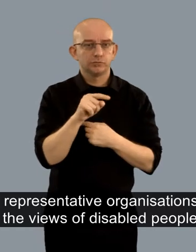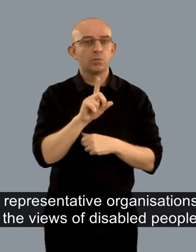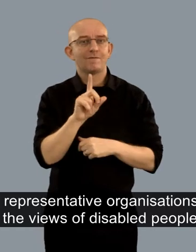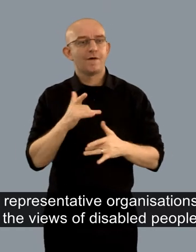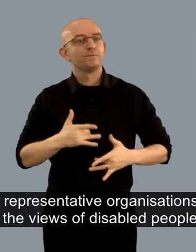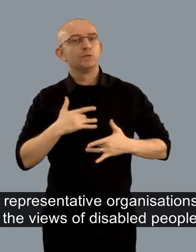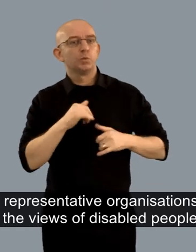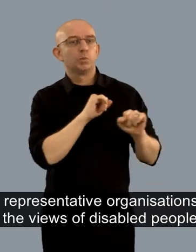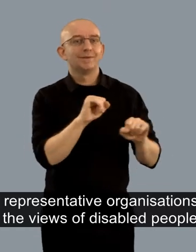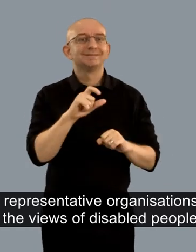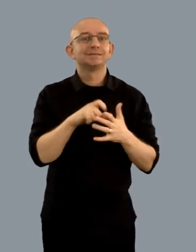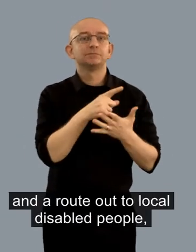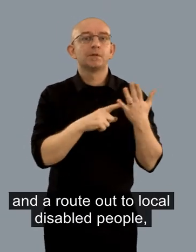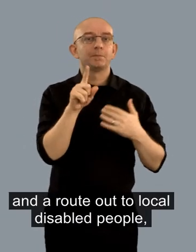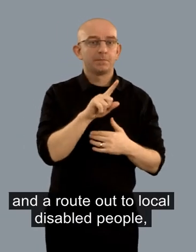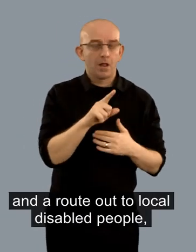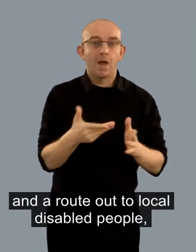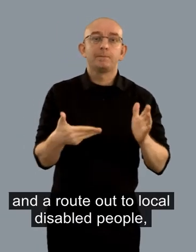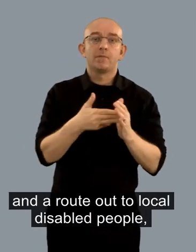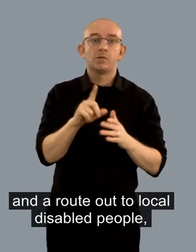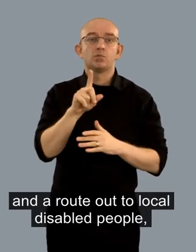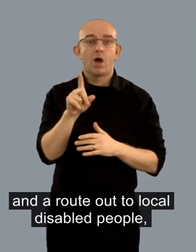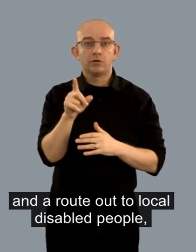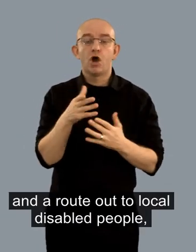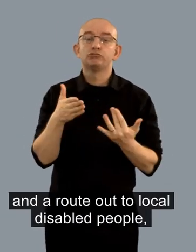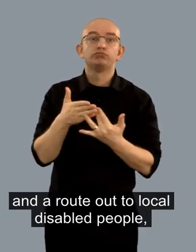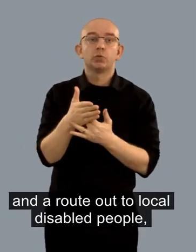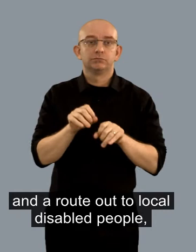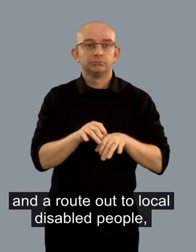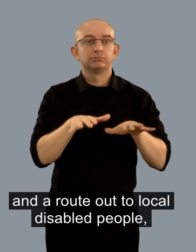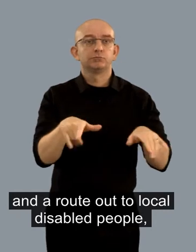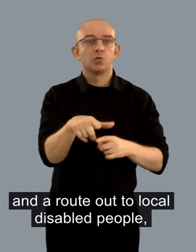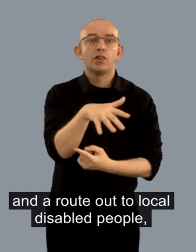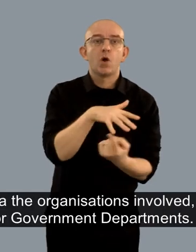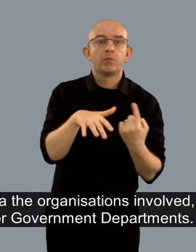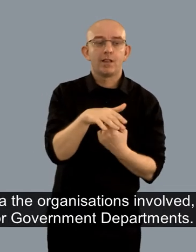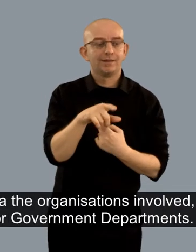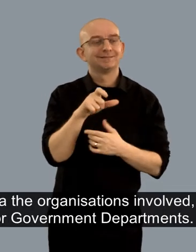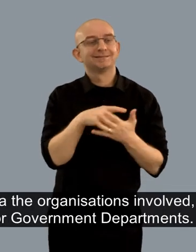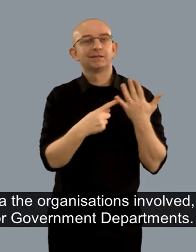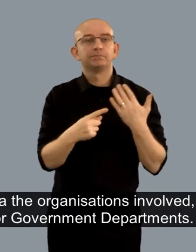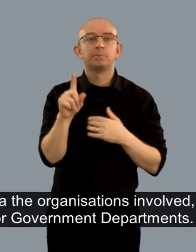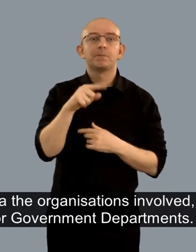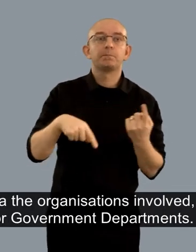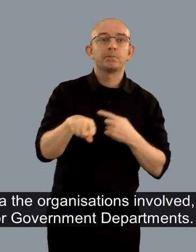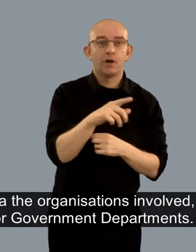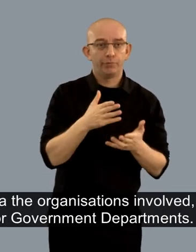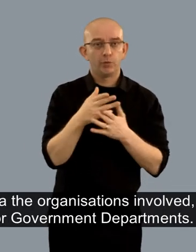views of disabled people and a route out to local disabled people via the organisations involved for